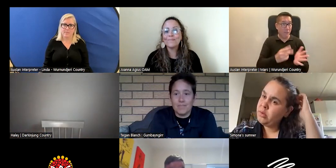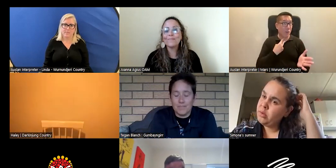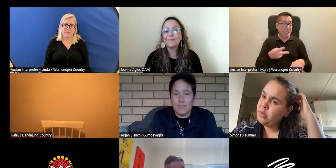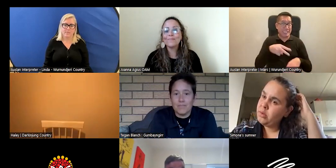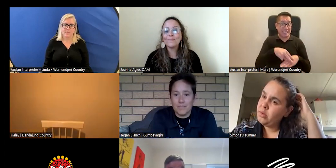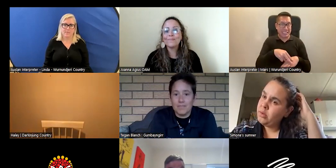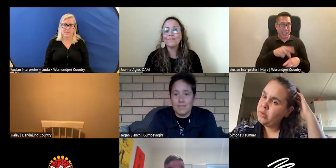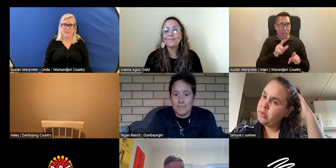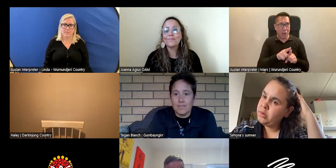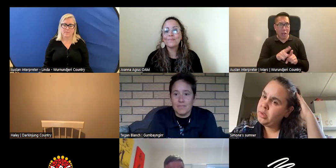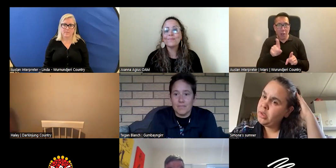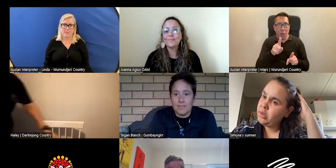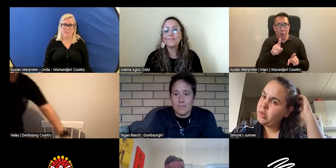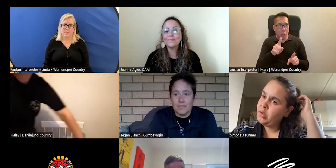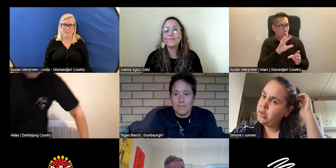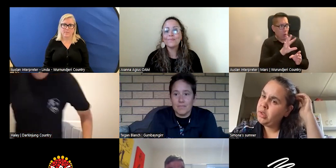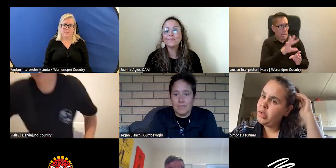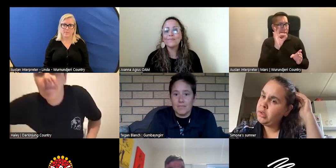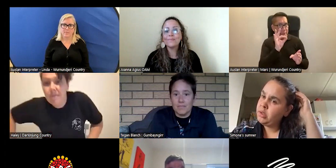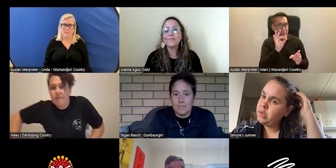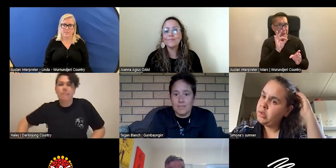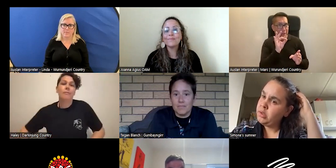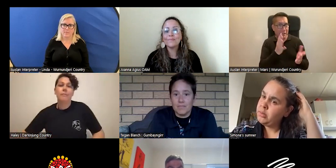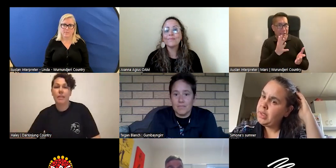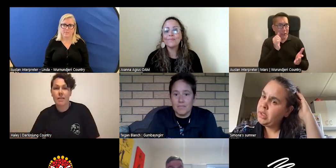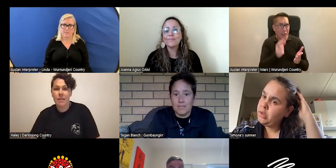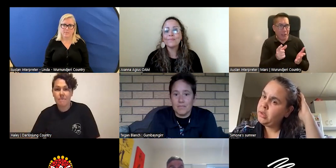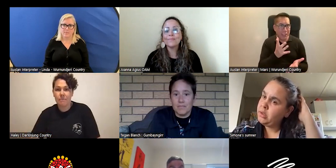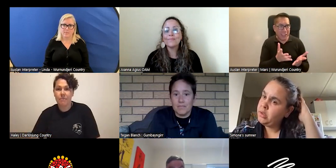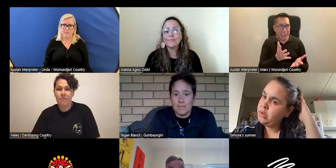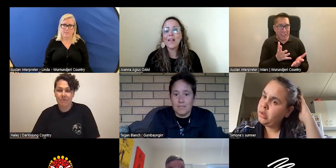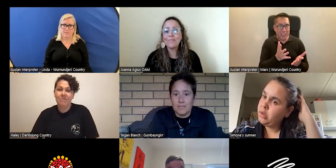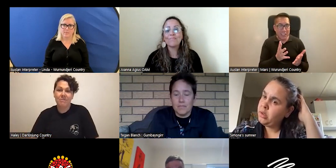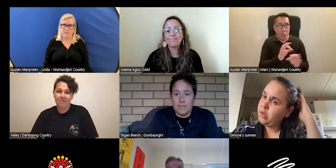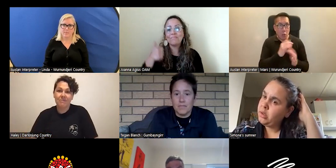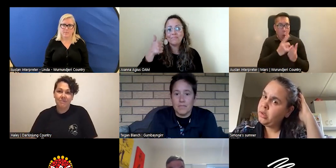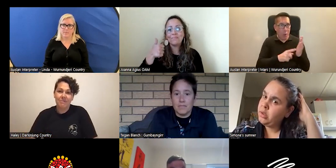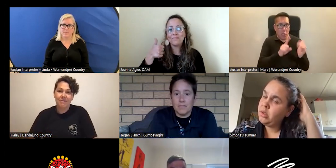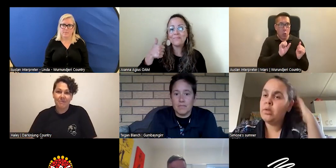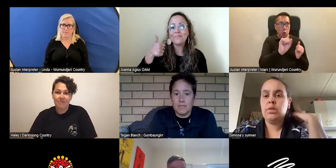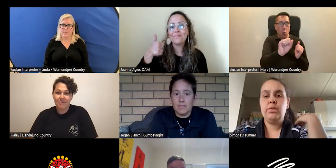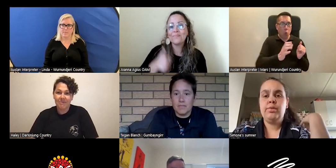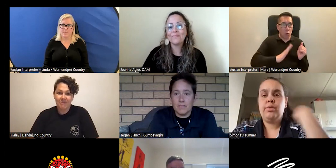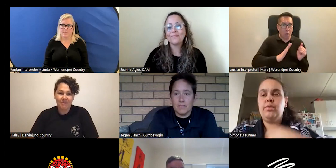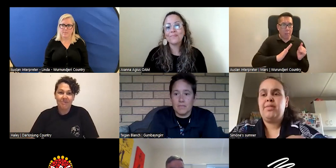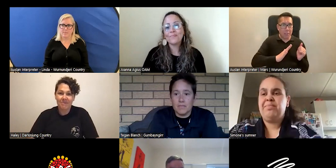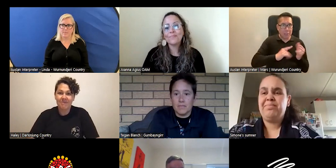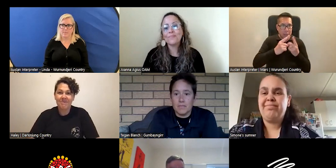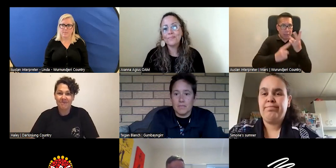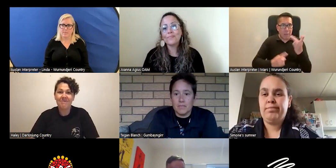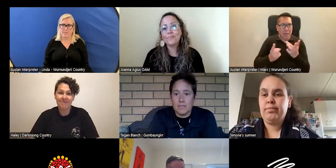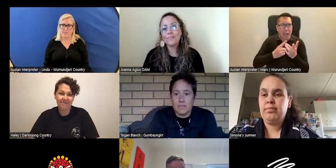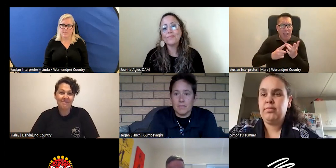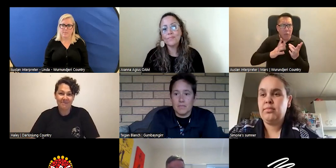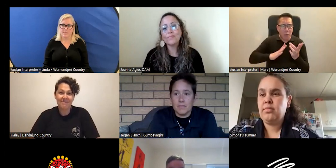fellas need are elected and picked, and, not only your requirements and needs, but all those other requirement needs